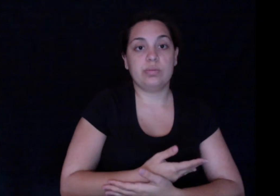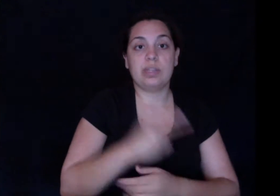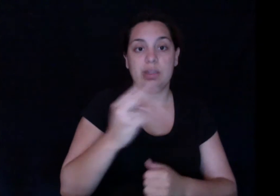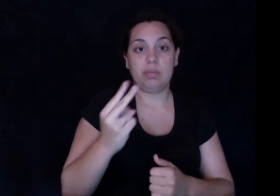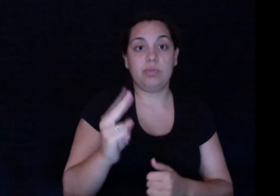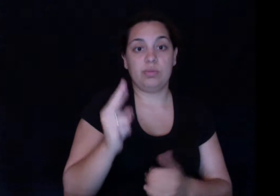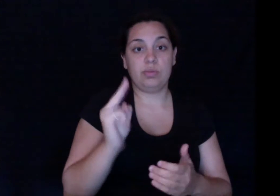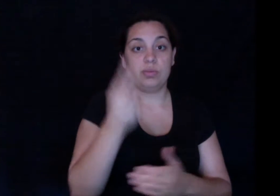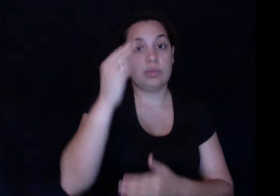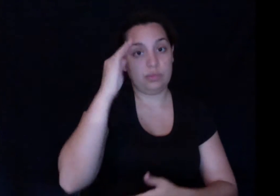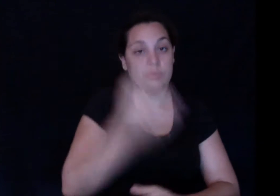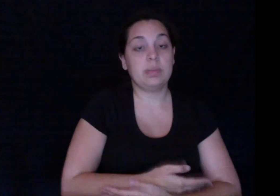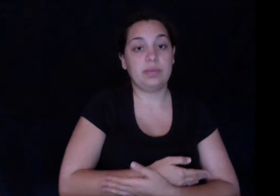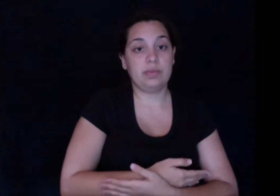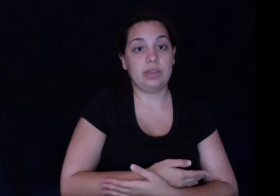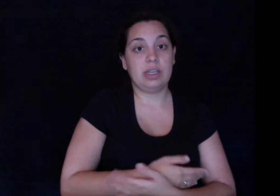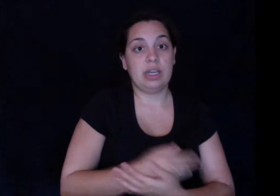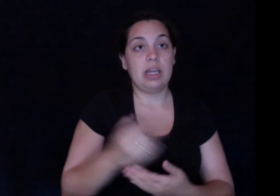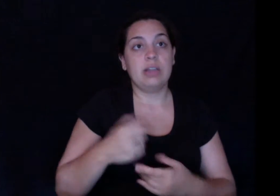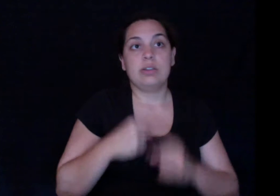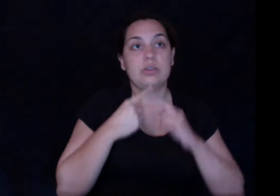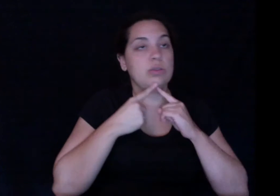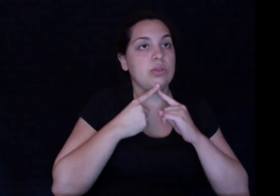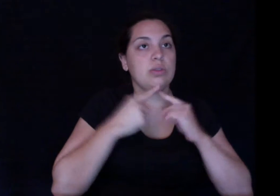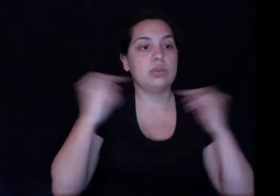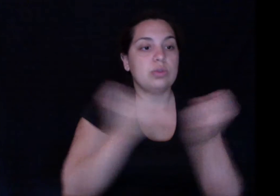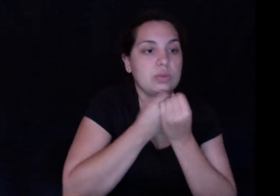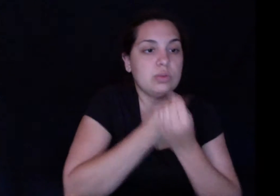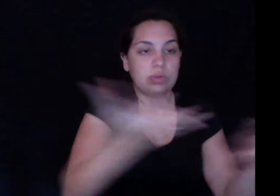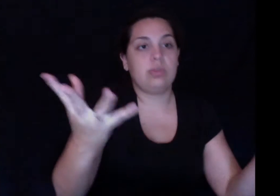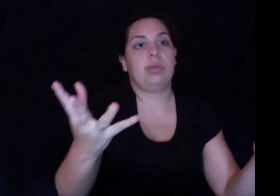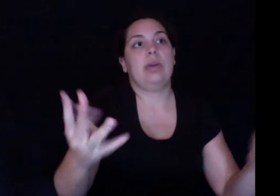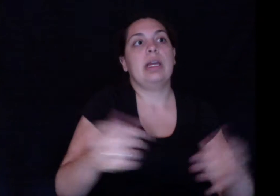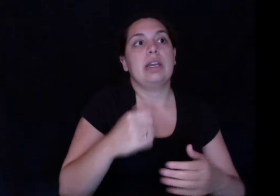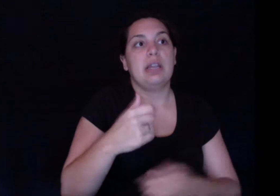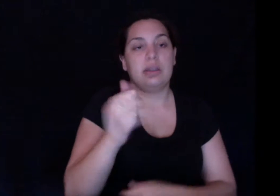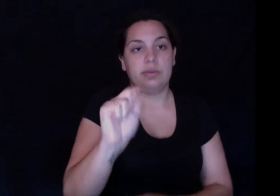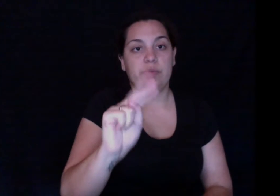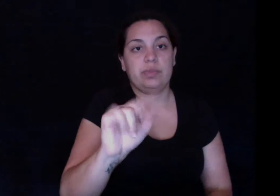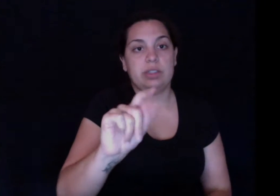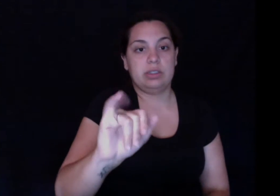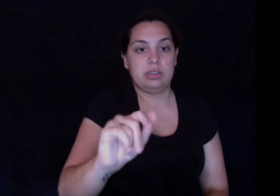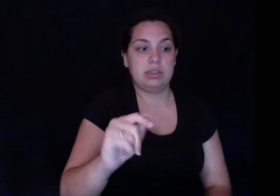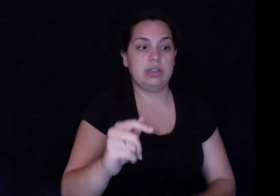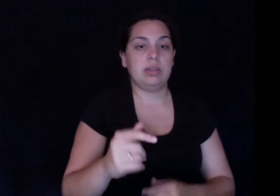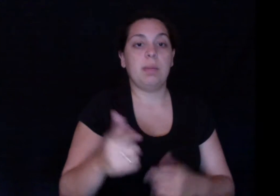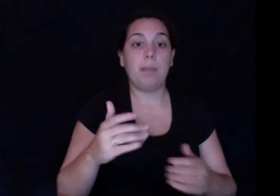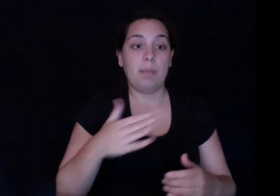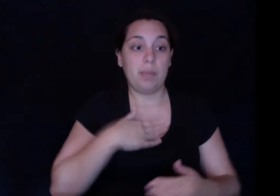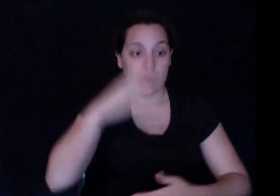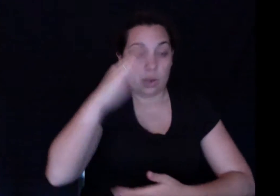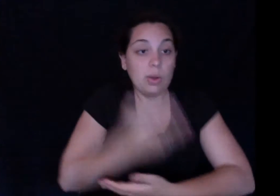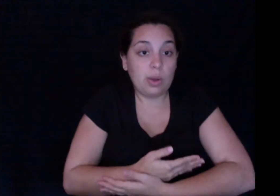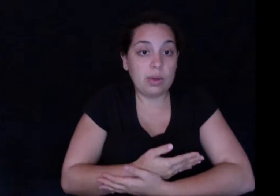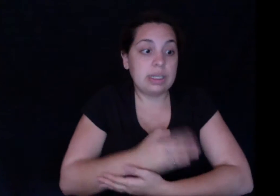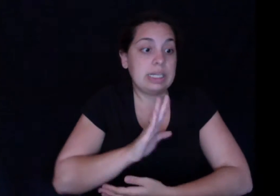extra injection. You get so many needles while you're pregnant, and then it's just another needle. It just feels like it's